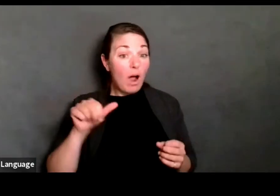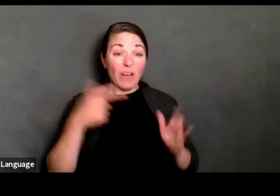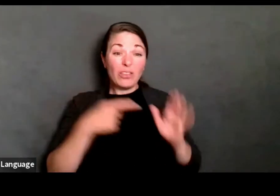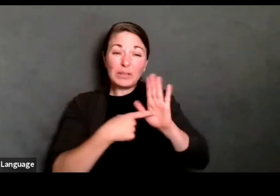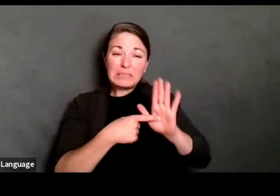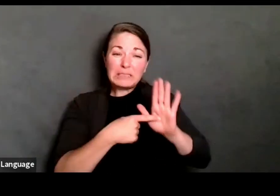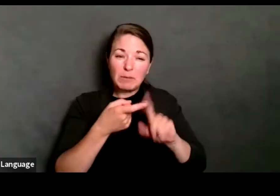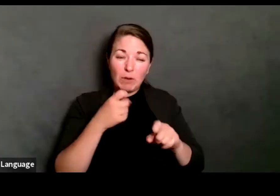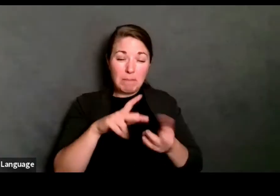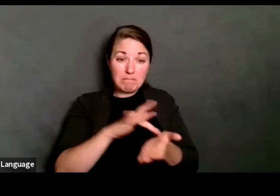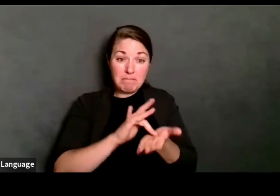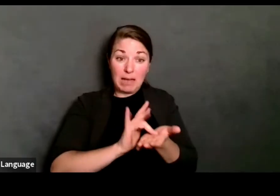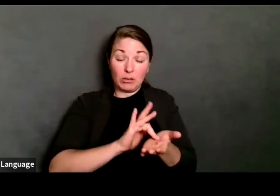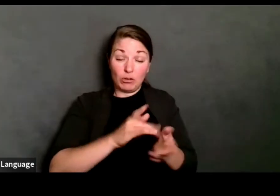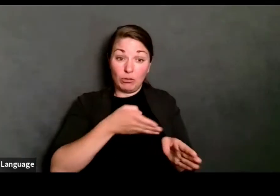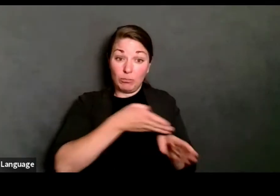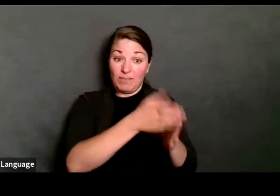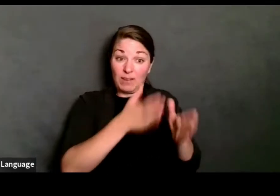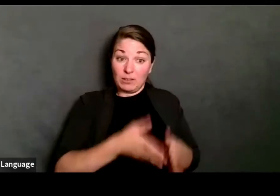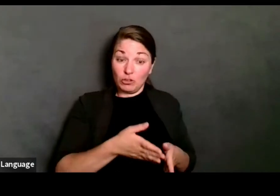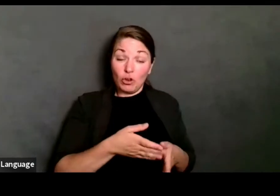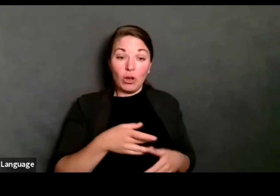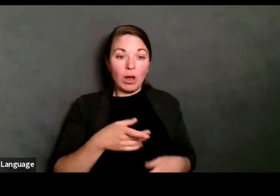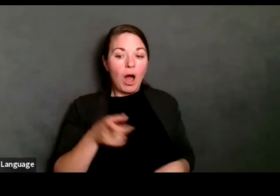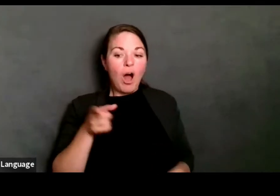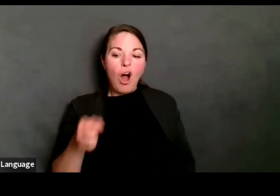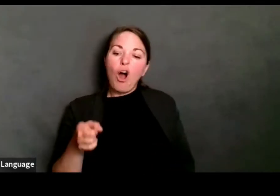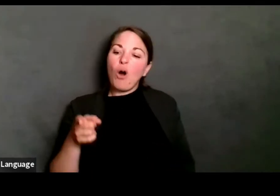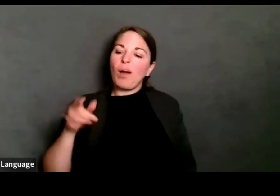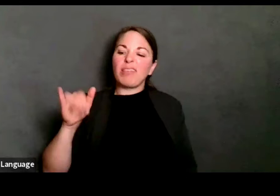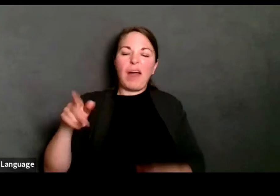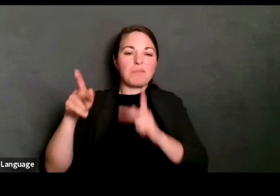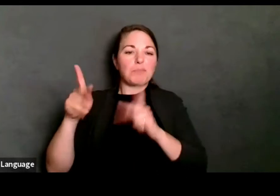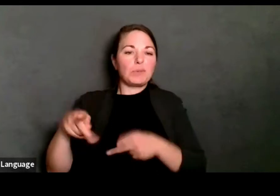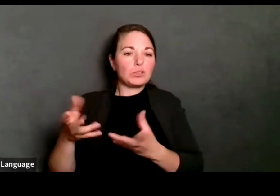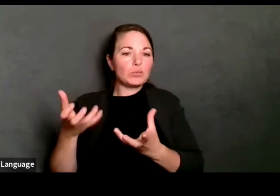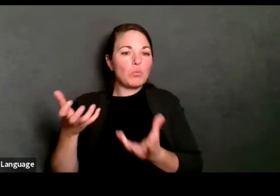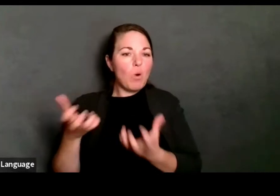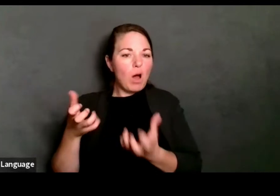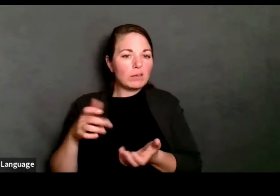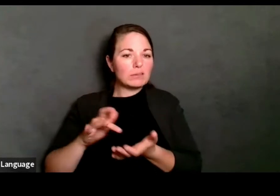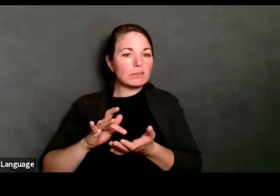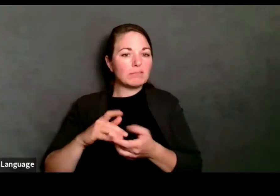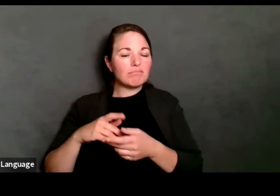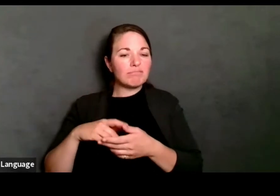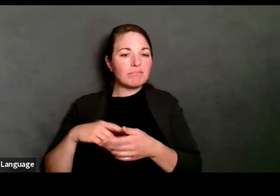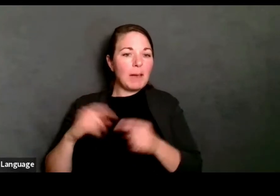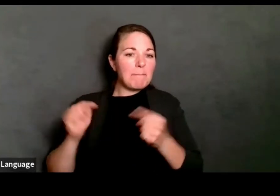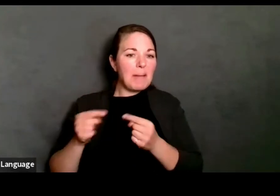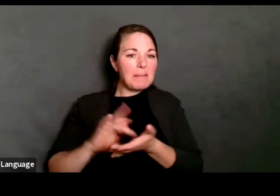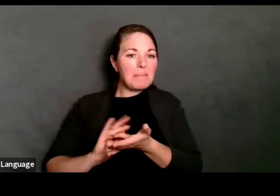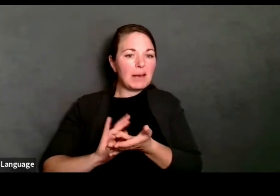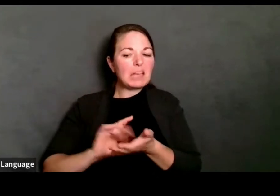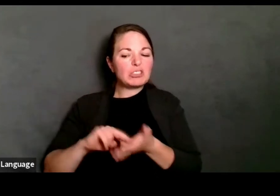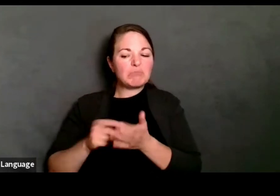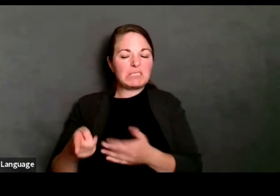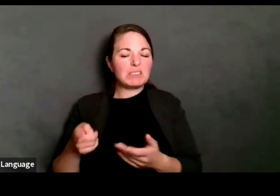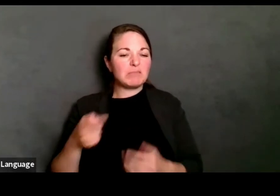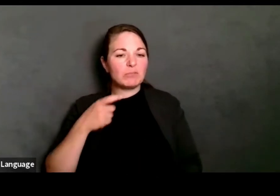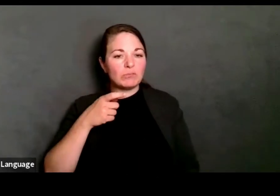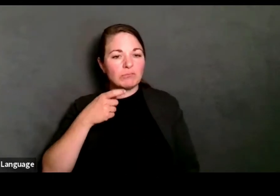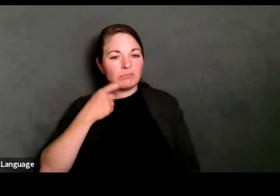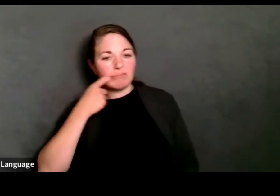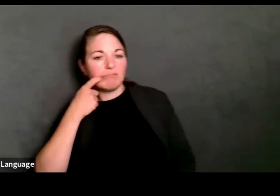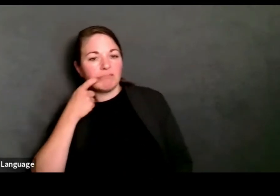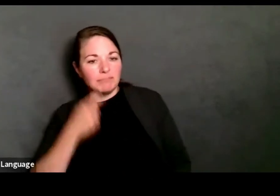field. Everything from a clinician assuming that someone is drug seeking and denying them pain management, to the kind of medical bias that